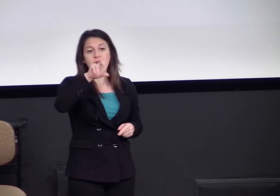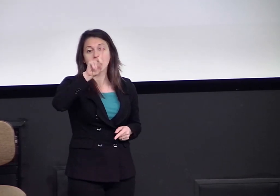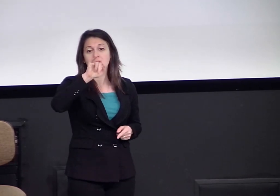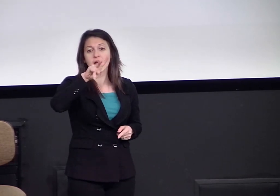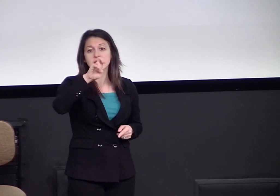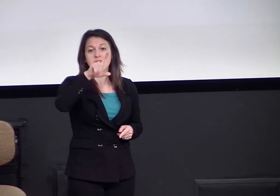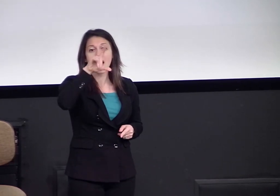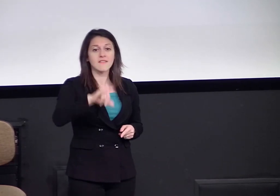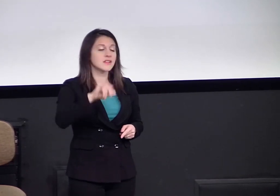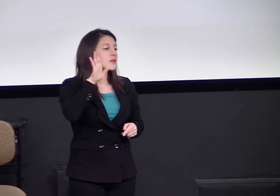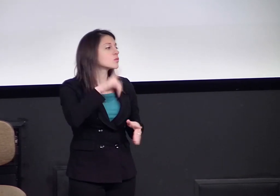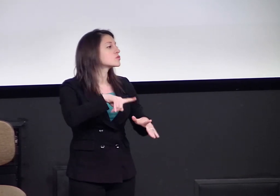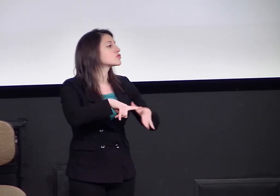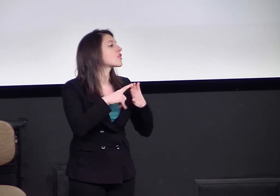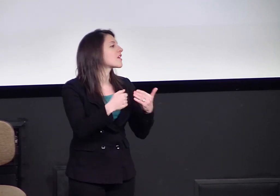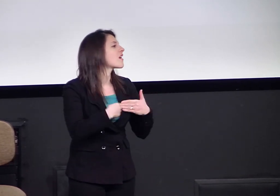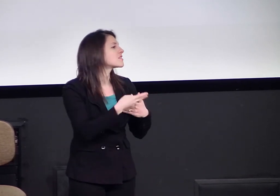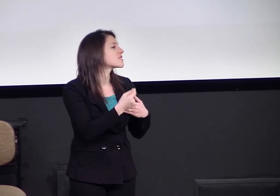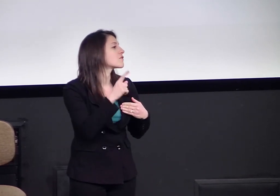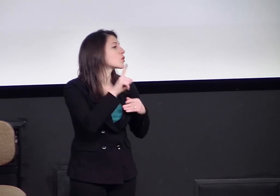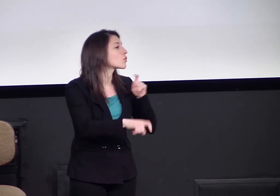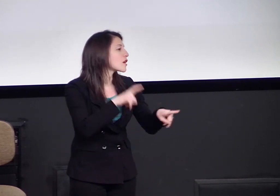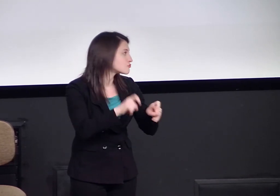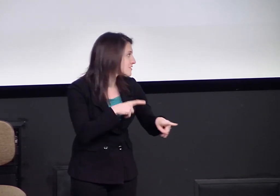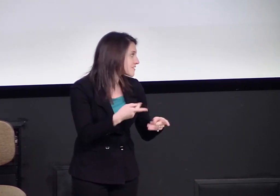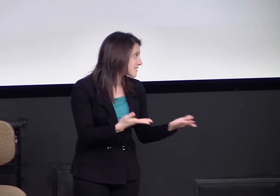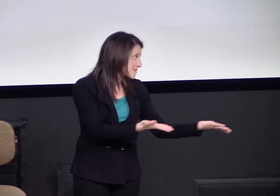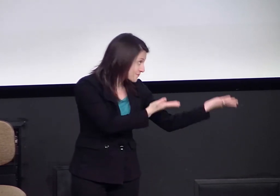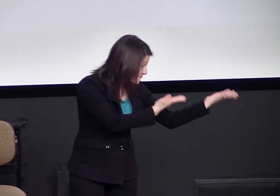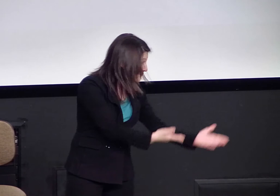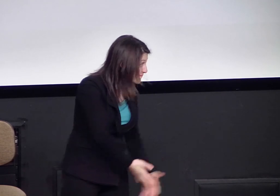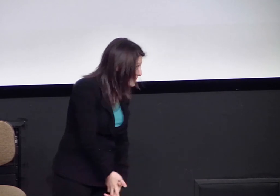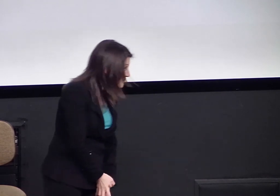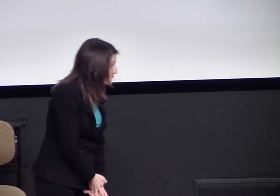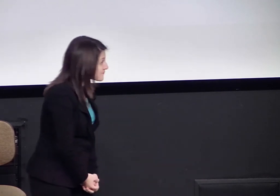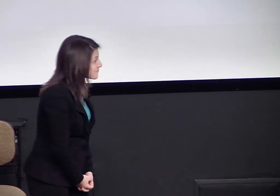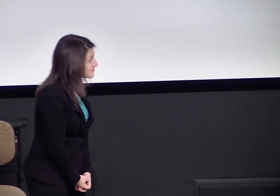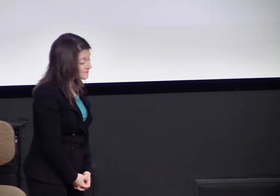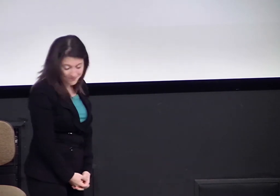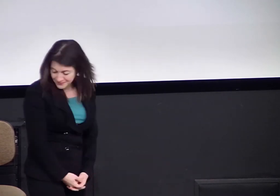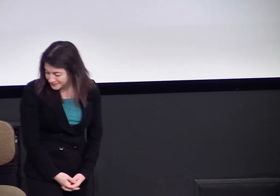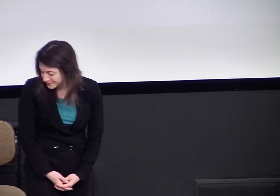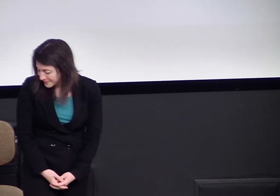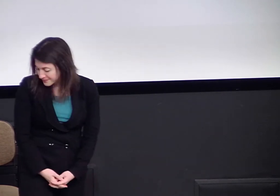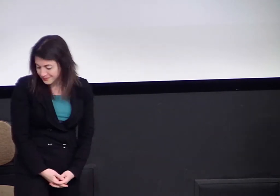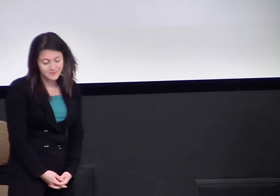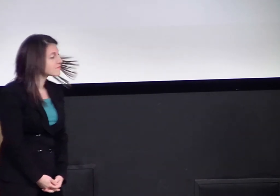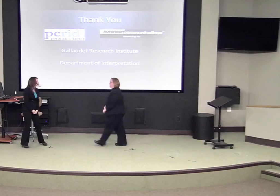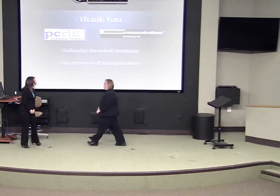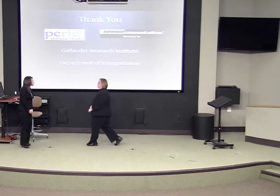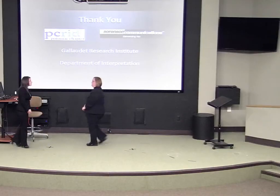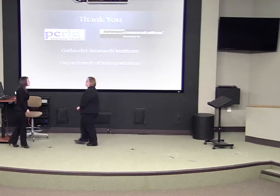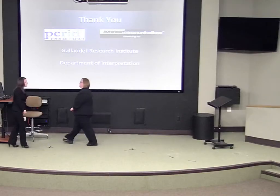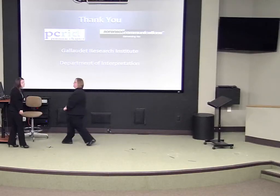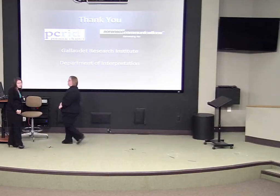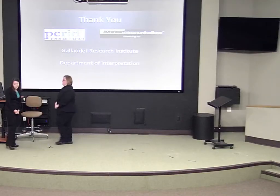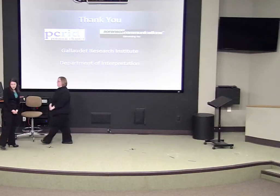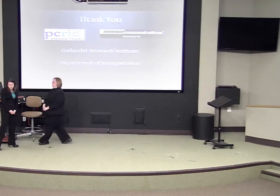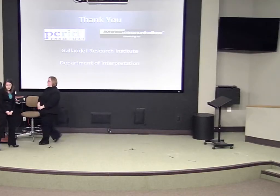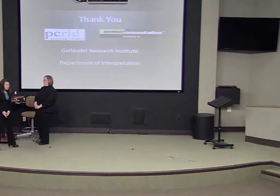And we're very excited to welcome Dr. Valerie Dively, who will be asking us several different questions related to our